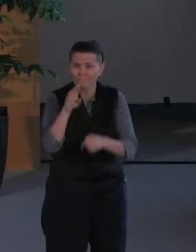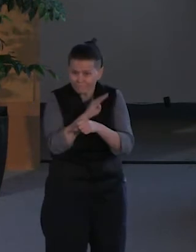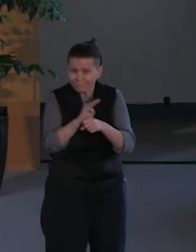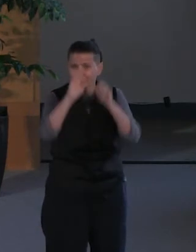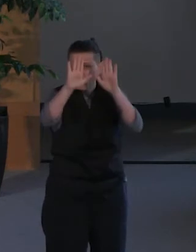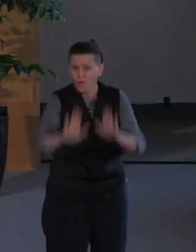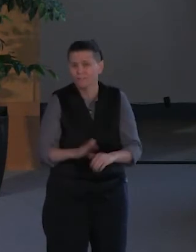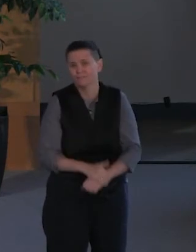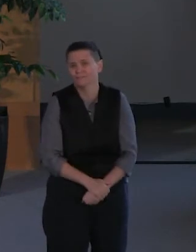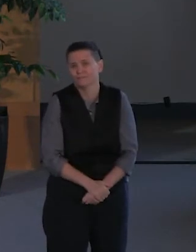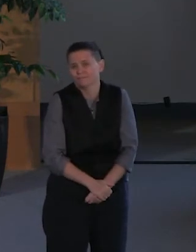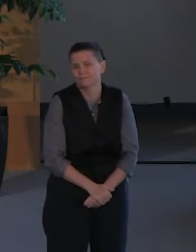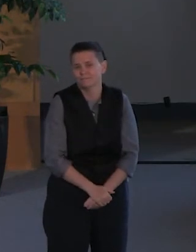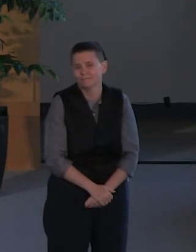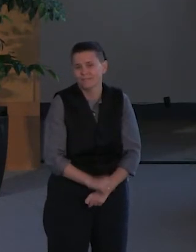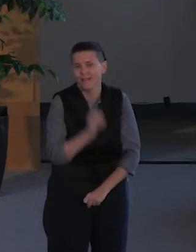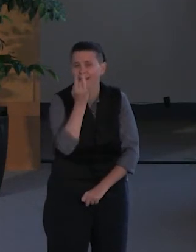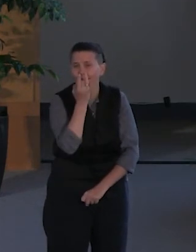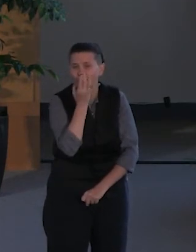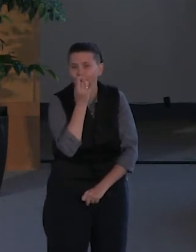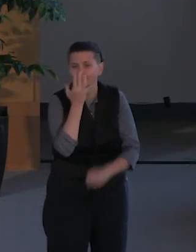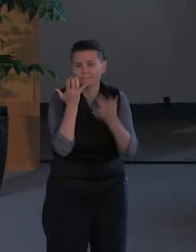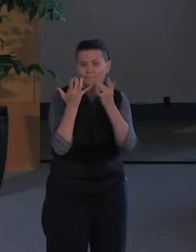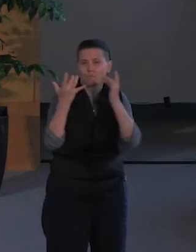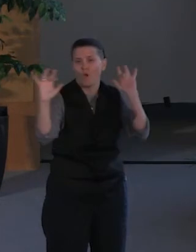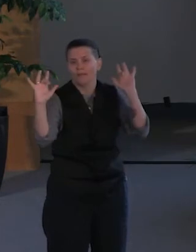Bright light, the truth of who you are.